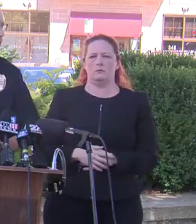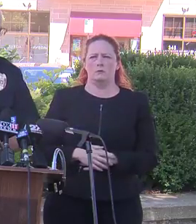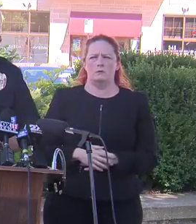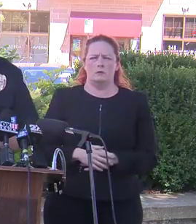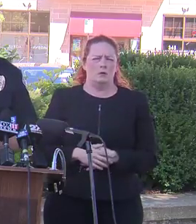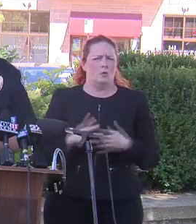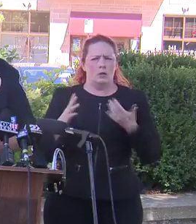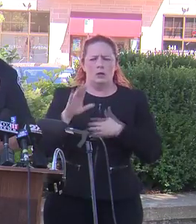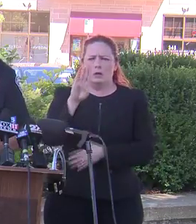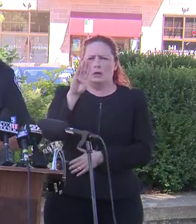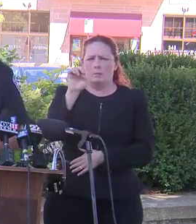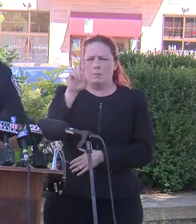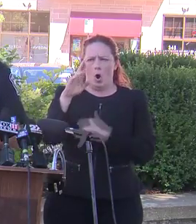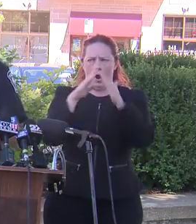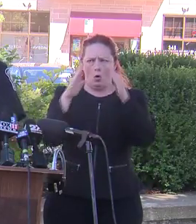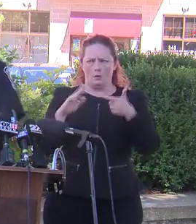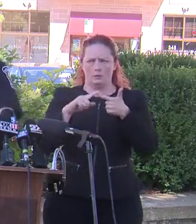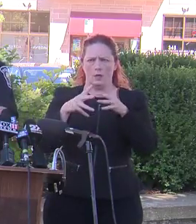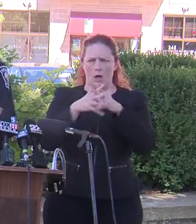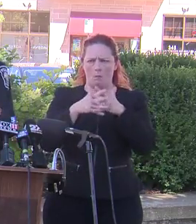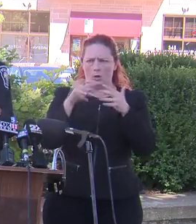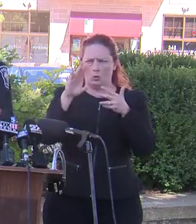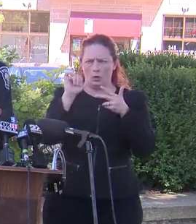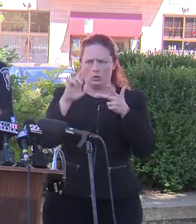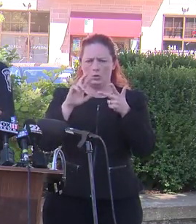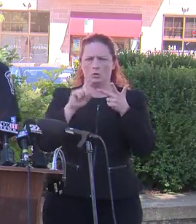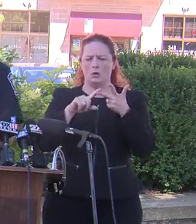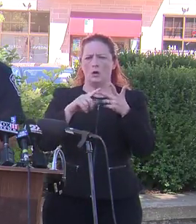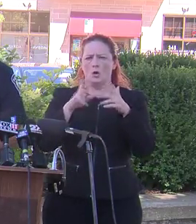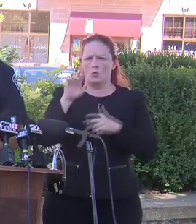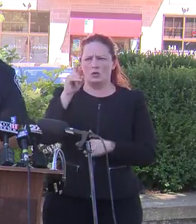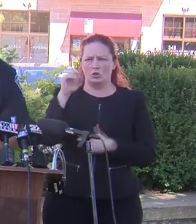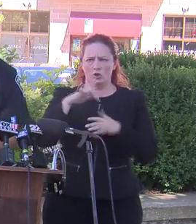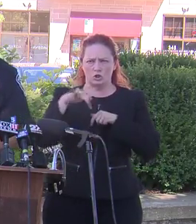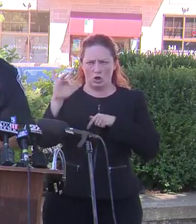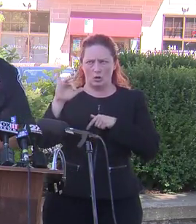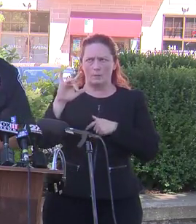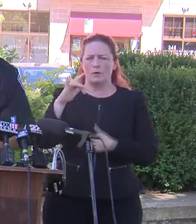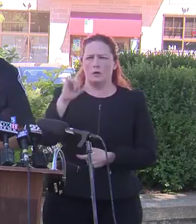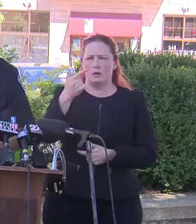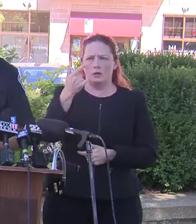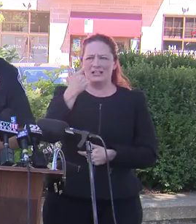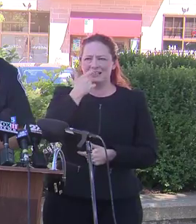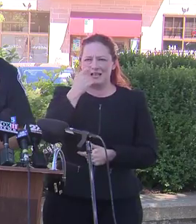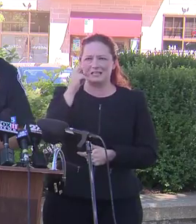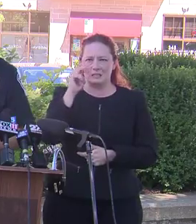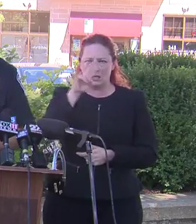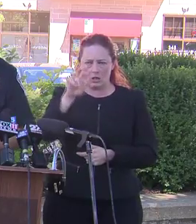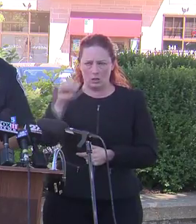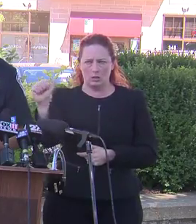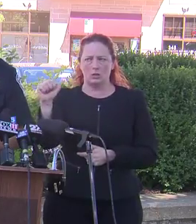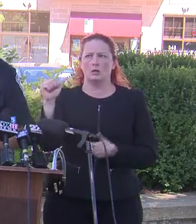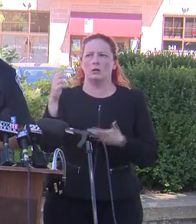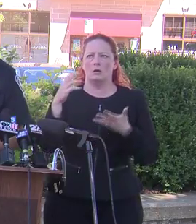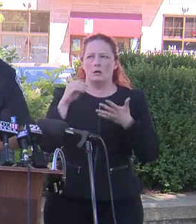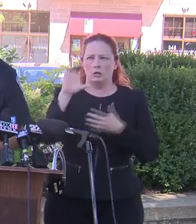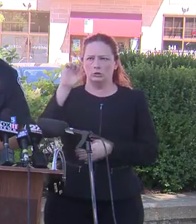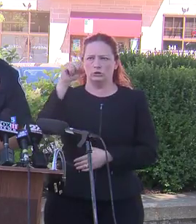Bar House, American Realtors, Razor Sharp, Glass Nickel, Water Tower, Chop House. American Family, is that a separate building, or are they